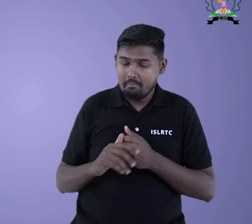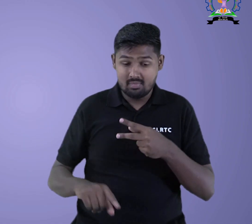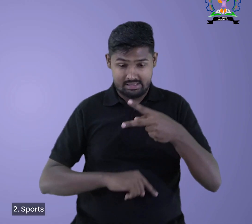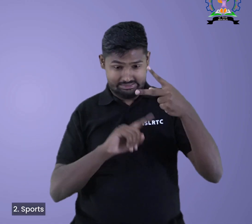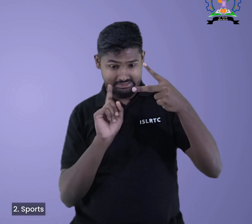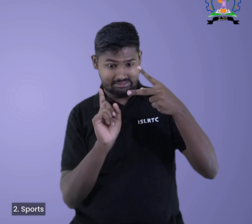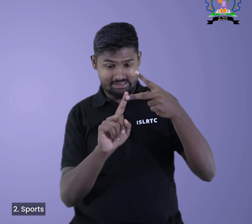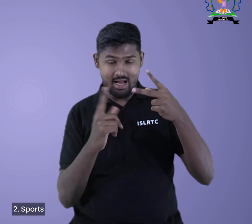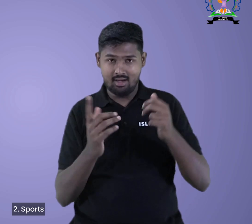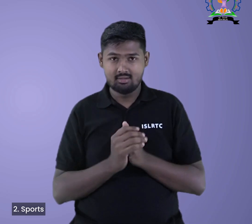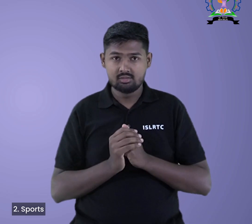Second one, sports.